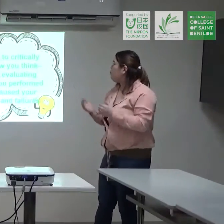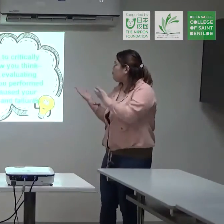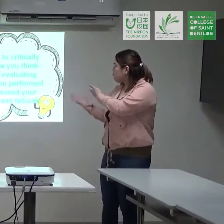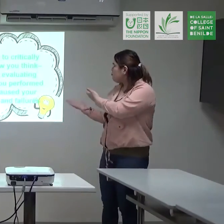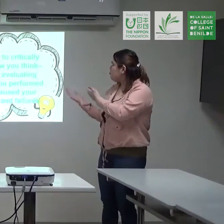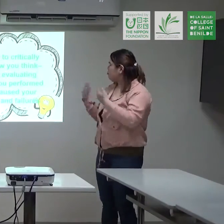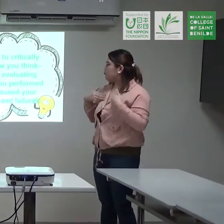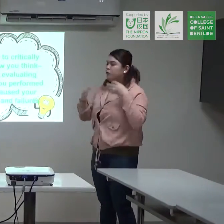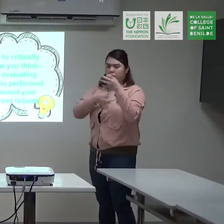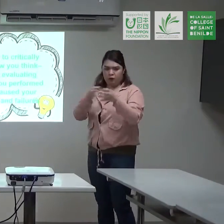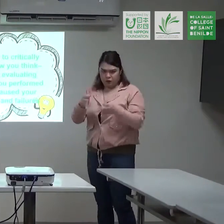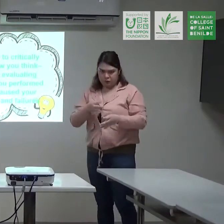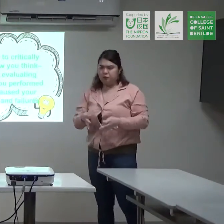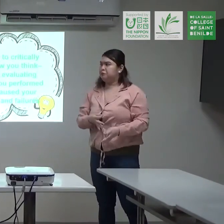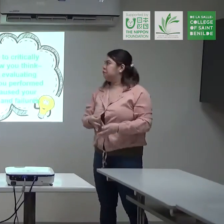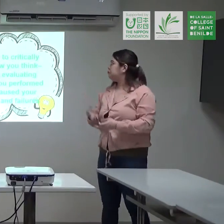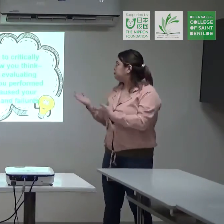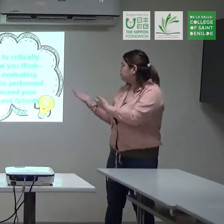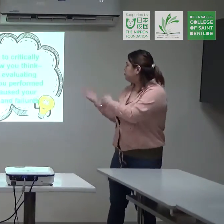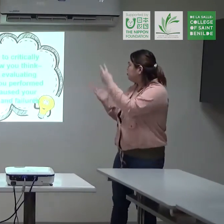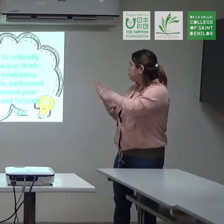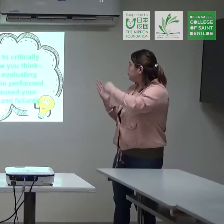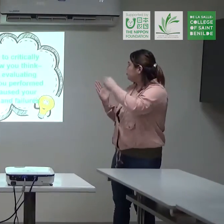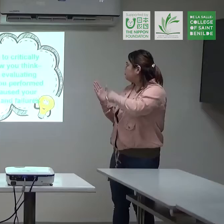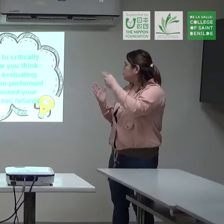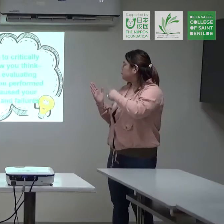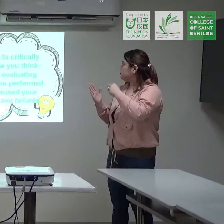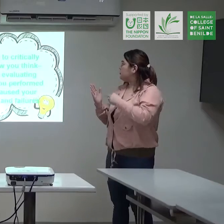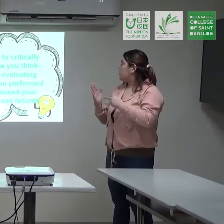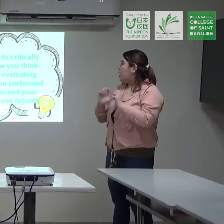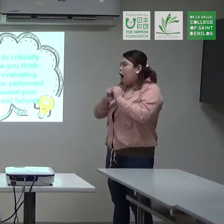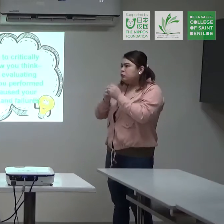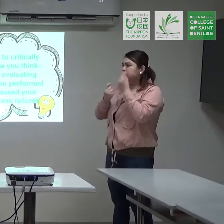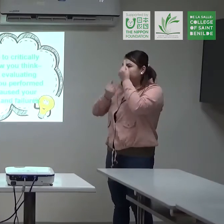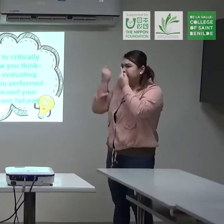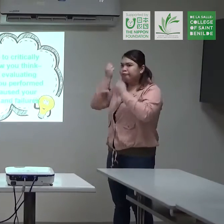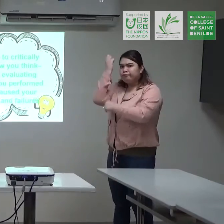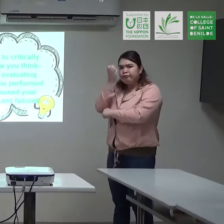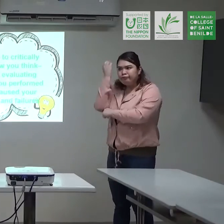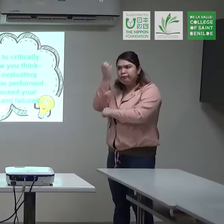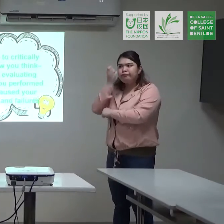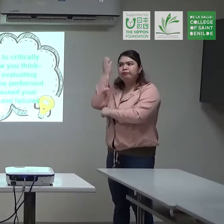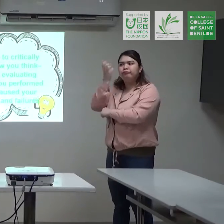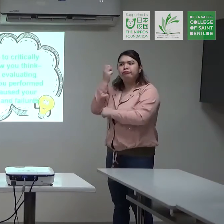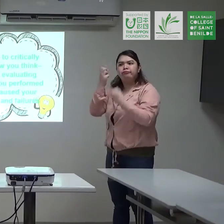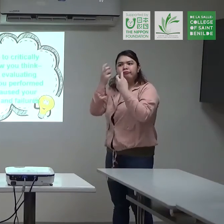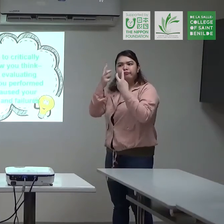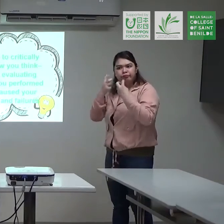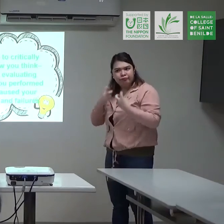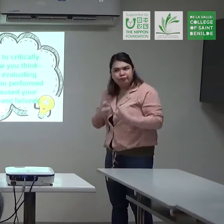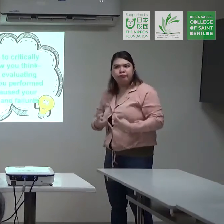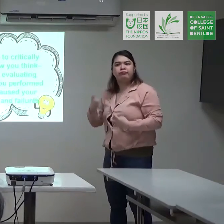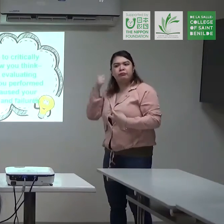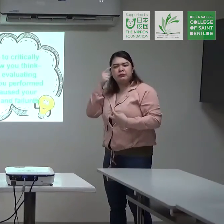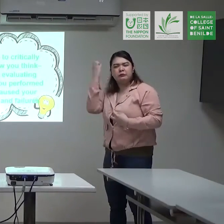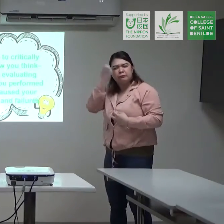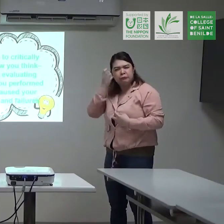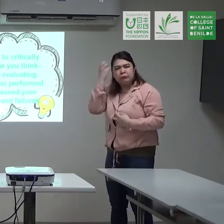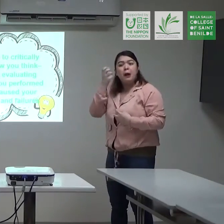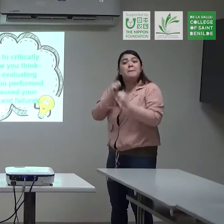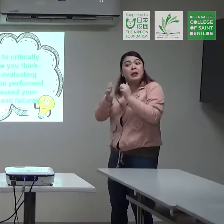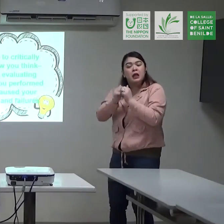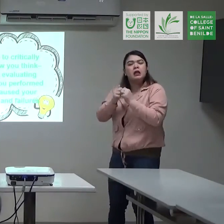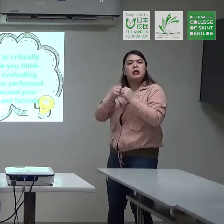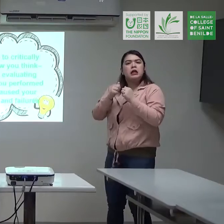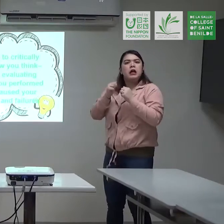it is the ability to critically analyze how we think. Ability to